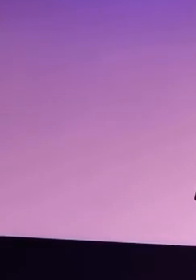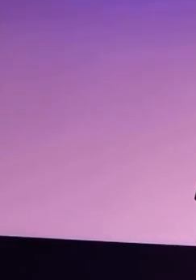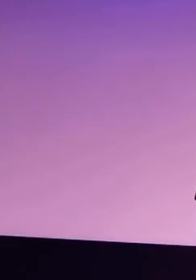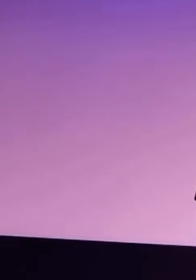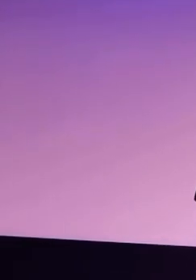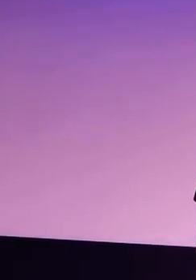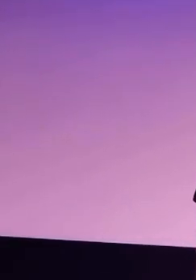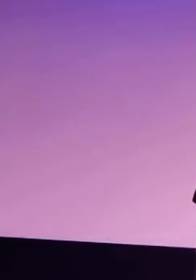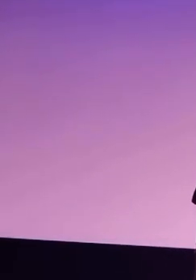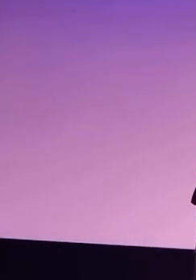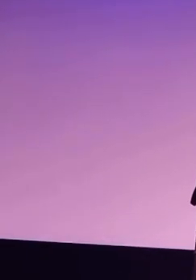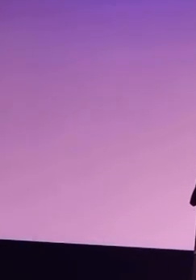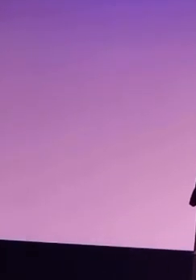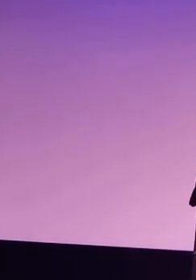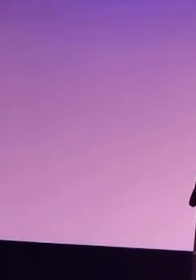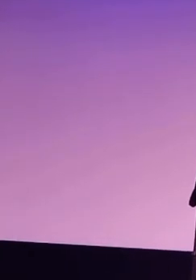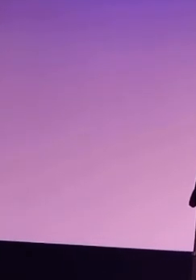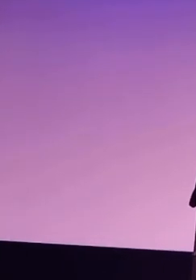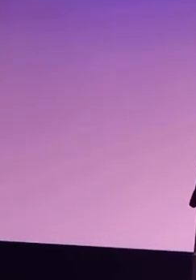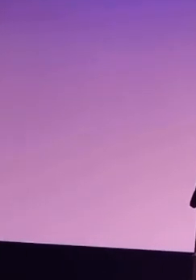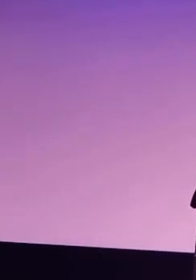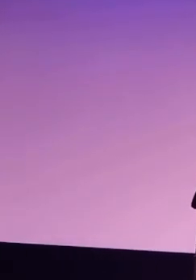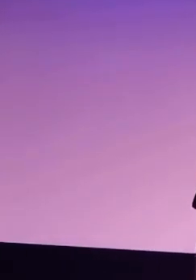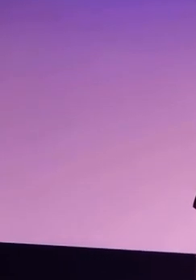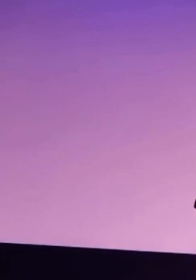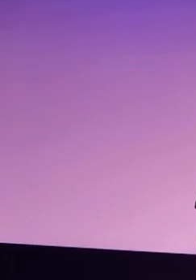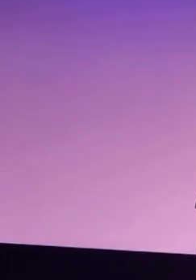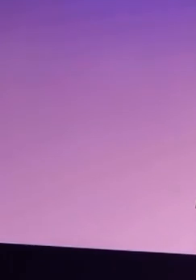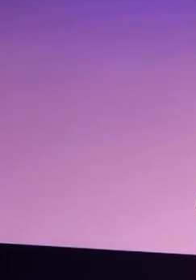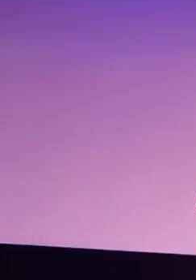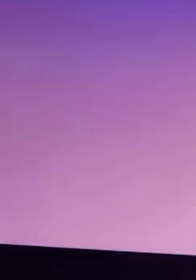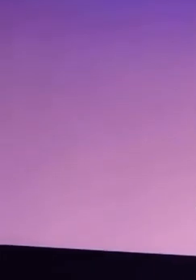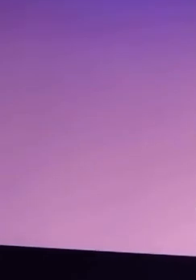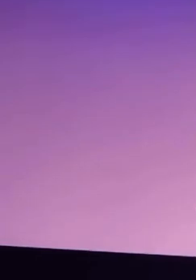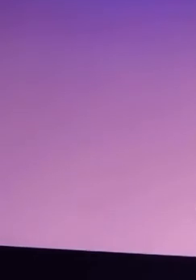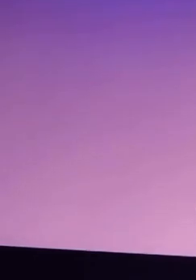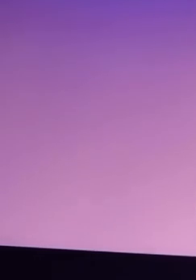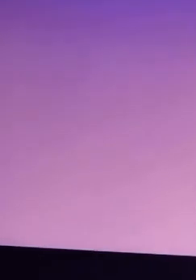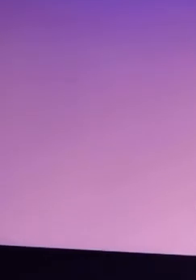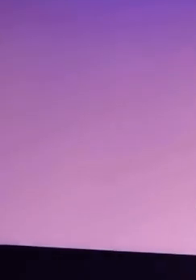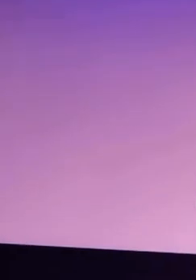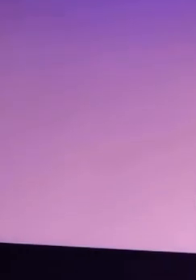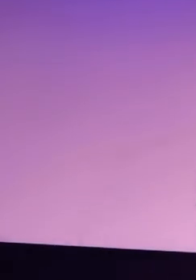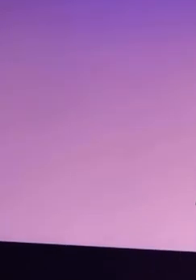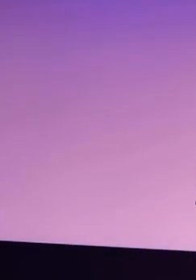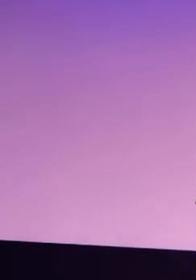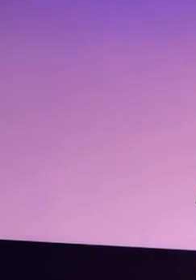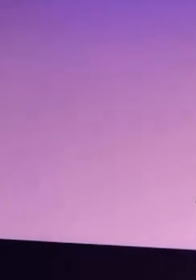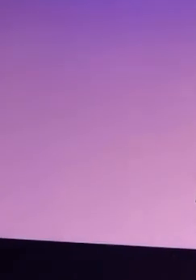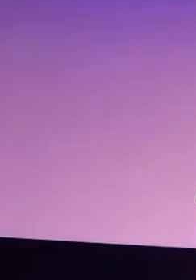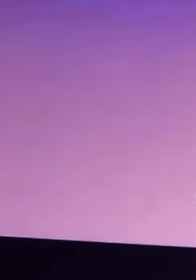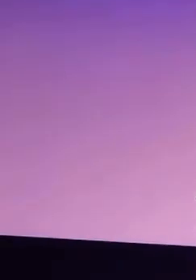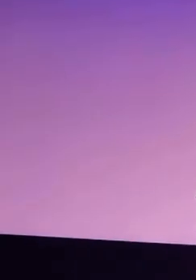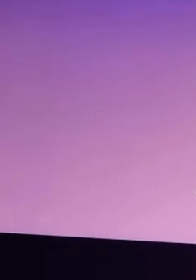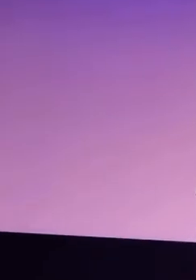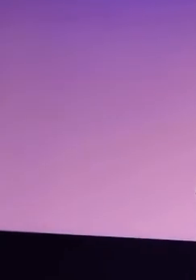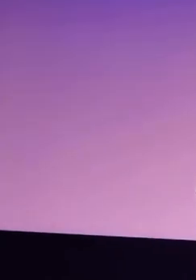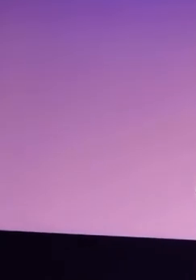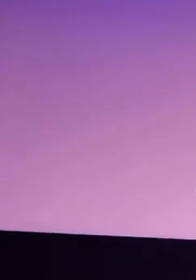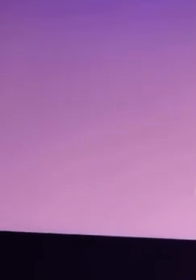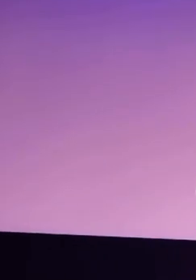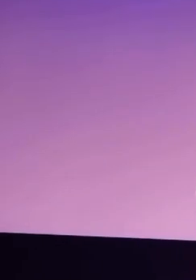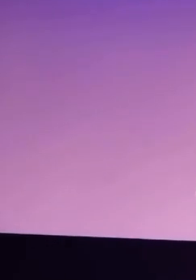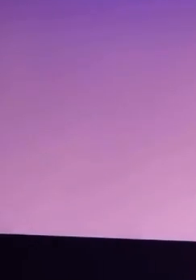ethnic and racial differences, even beyond our any of the identities that we claim or